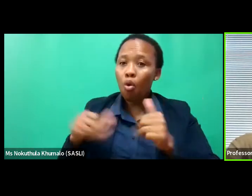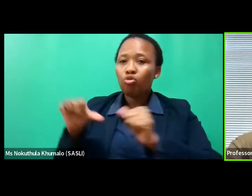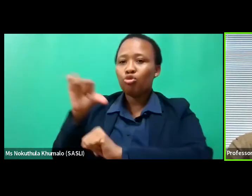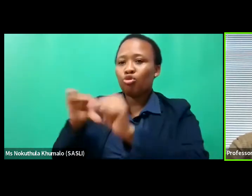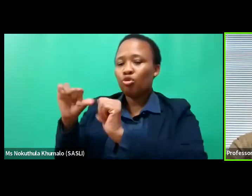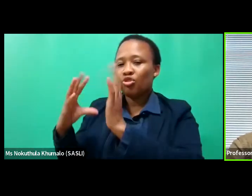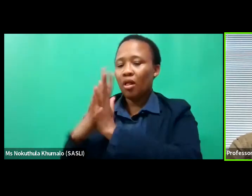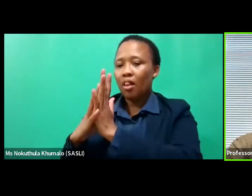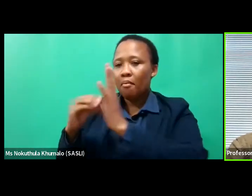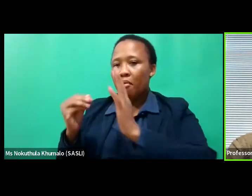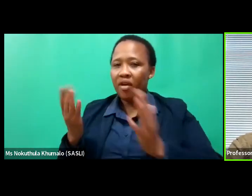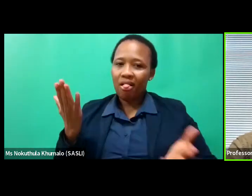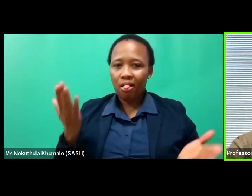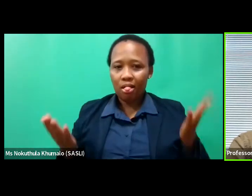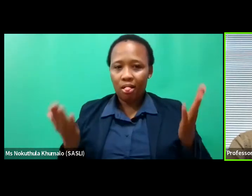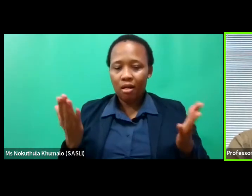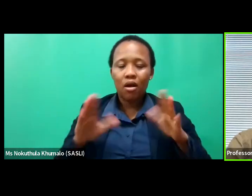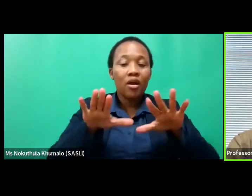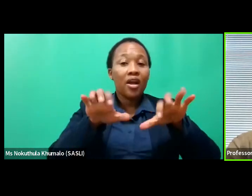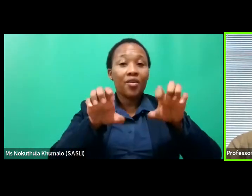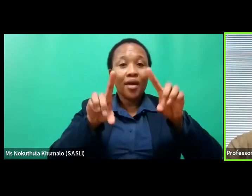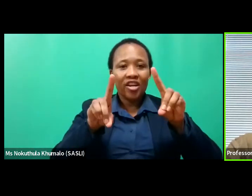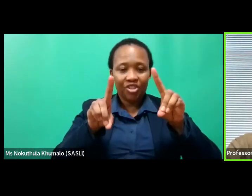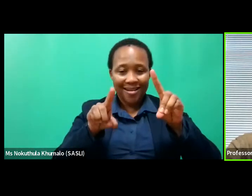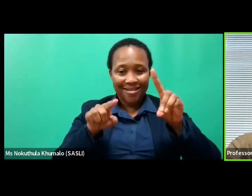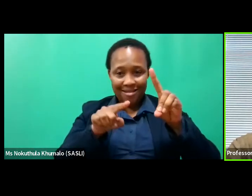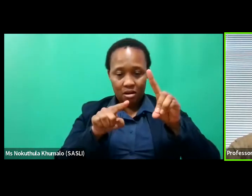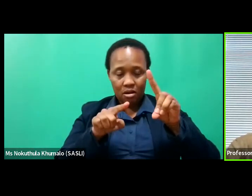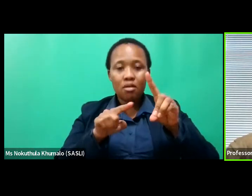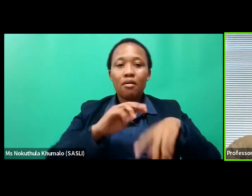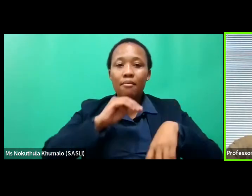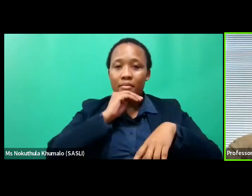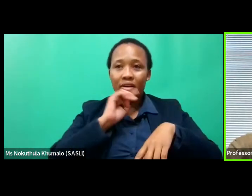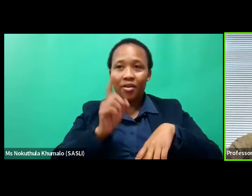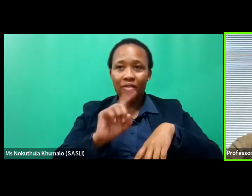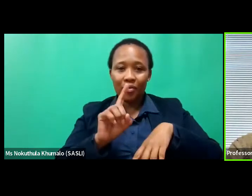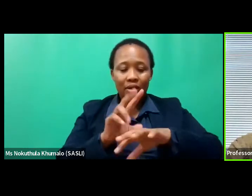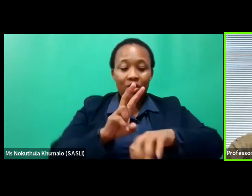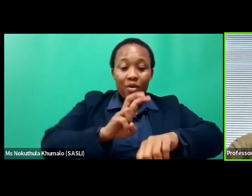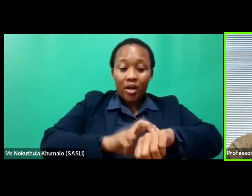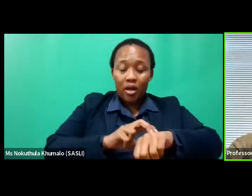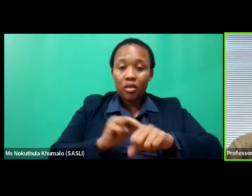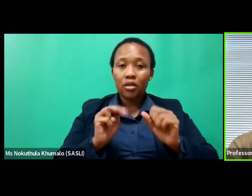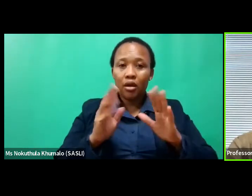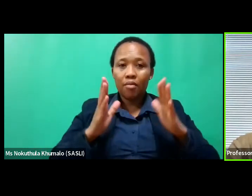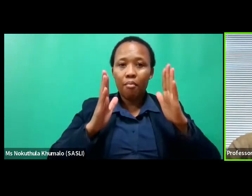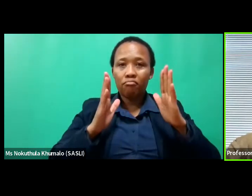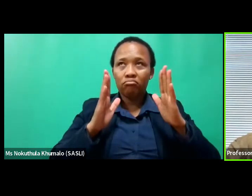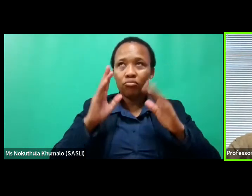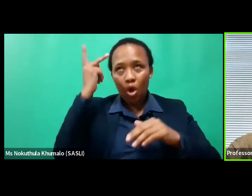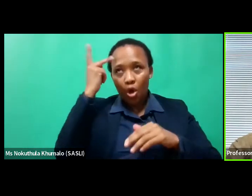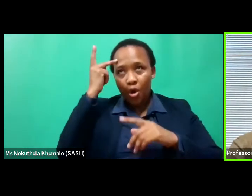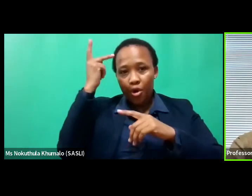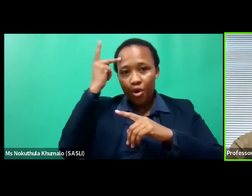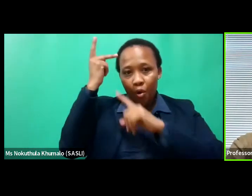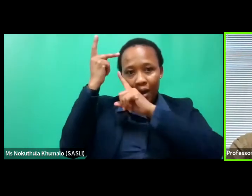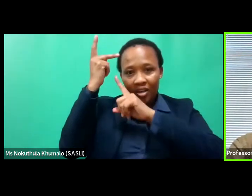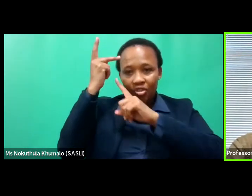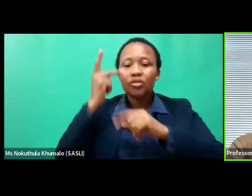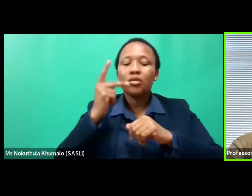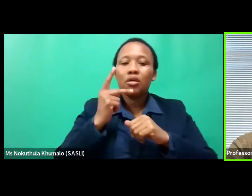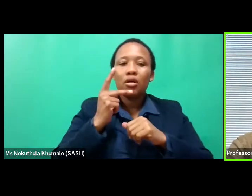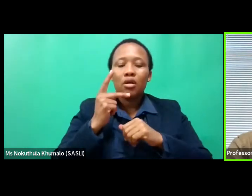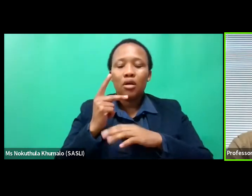about inclusive education, and when we talk about a body of knowledge that intellectuals need to